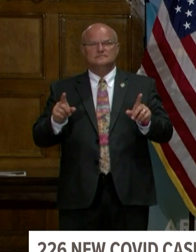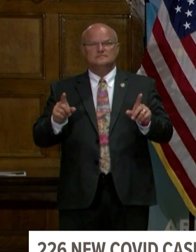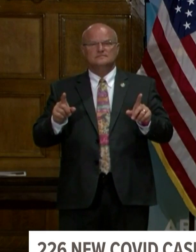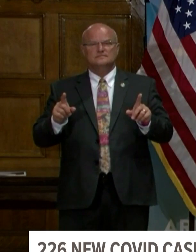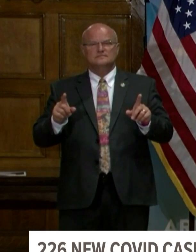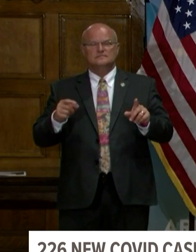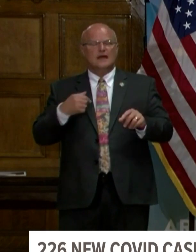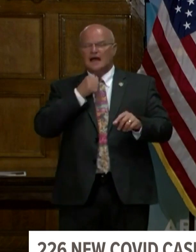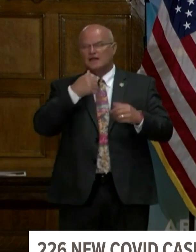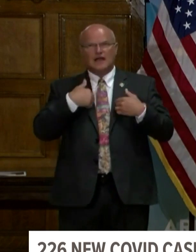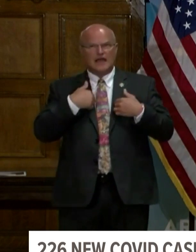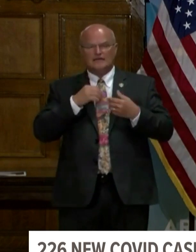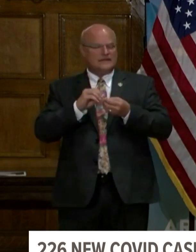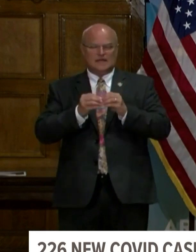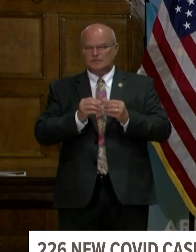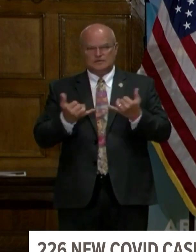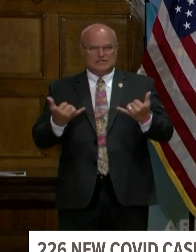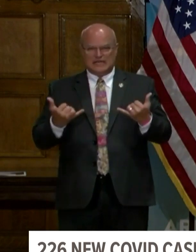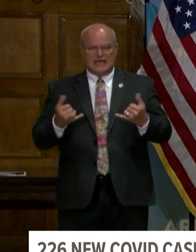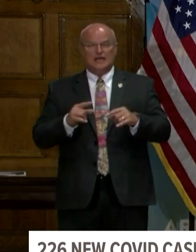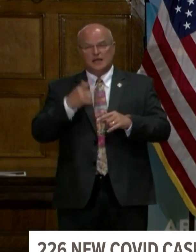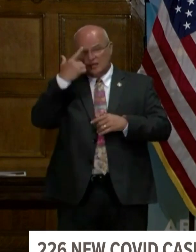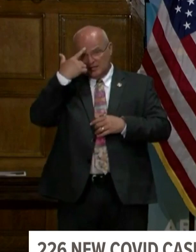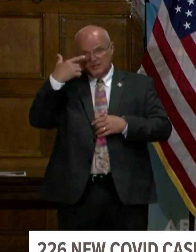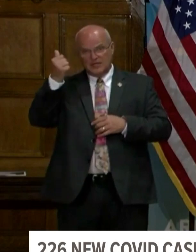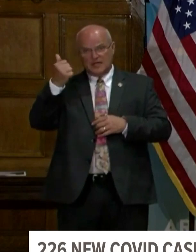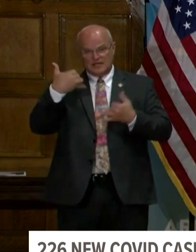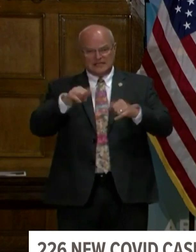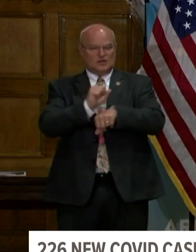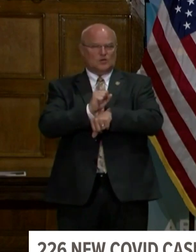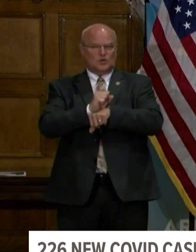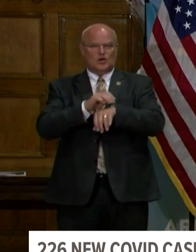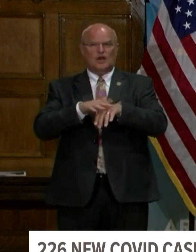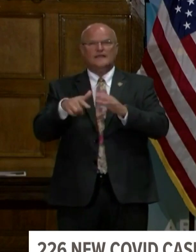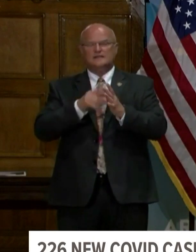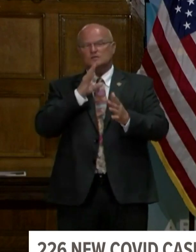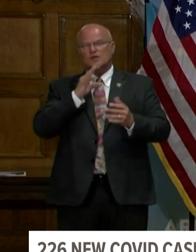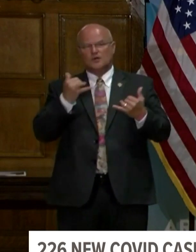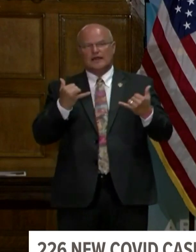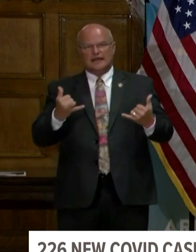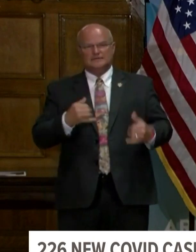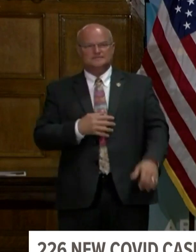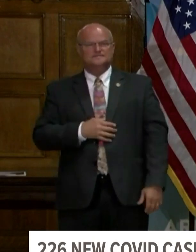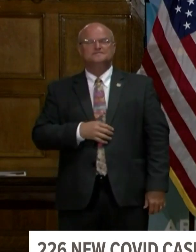yeah, I don't have the numbers for today because they're still working on them as we speak.